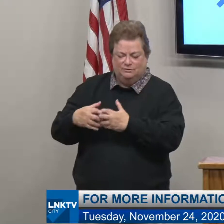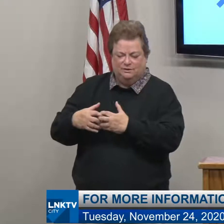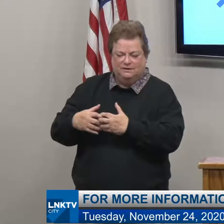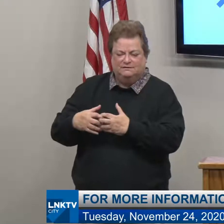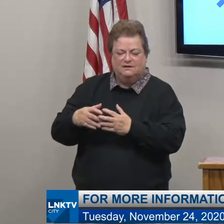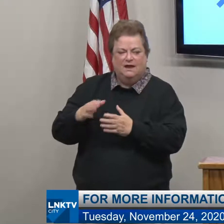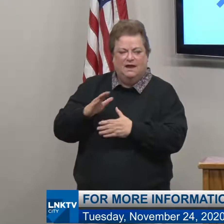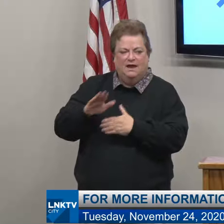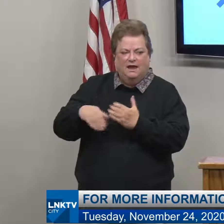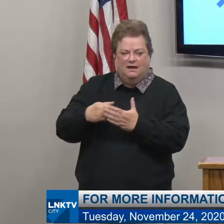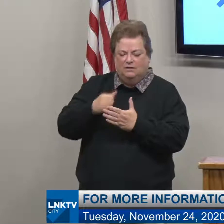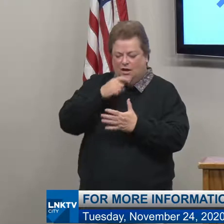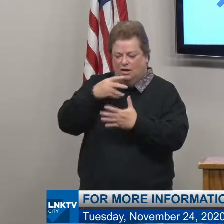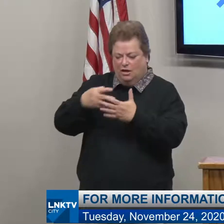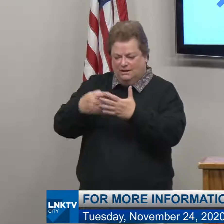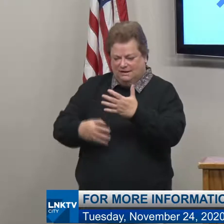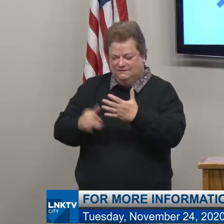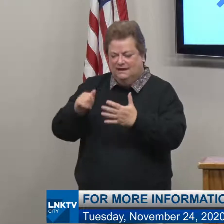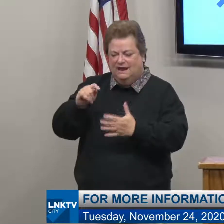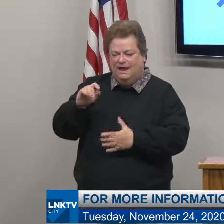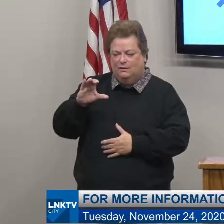are listed at